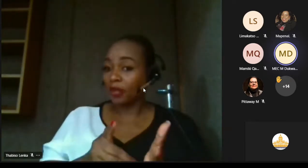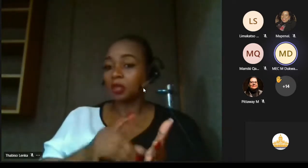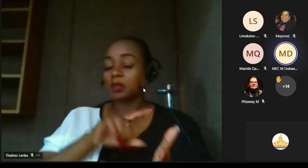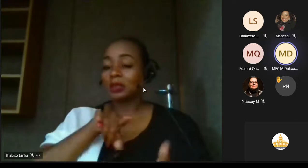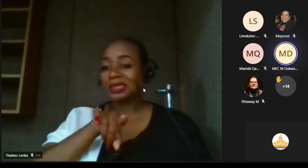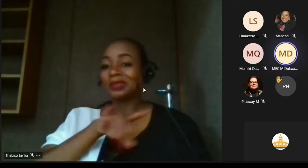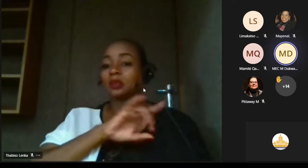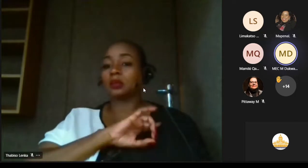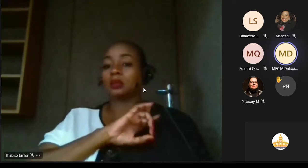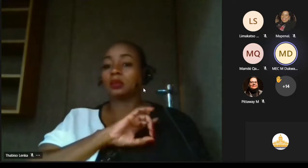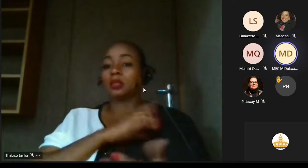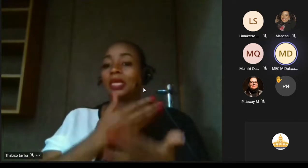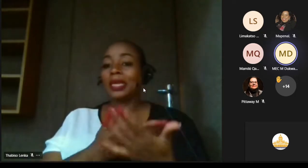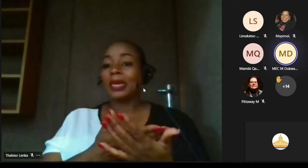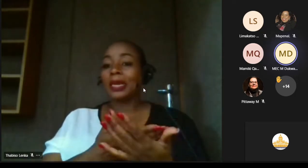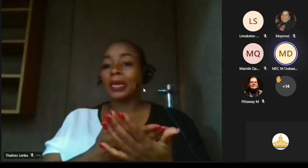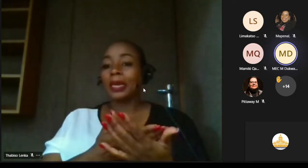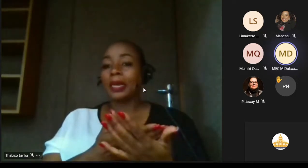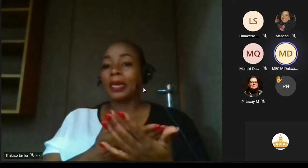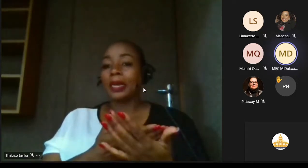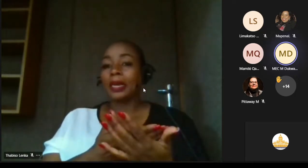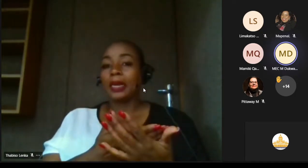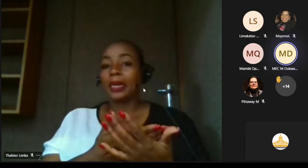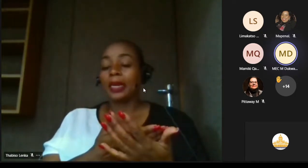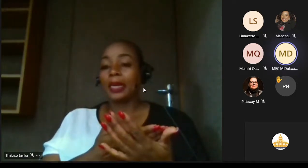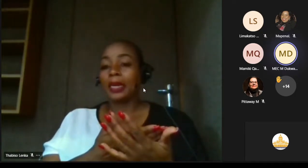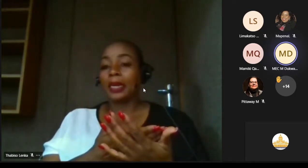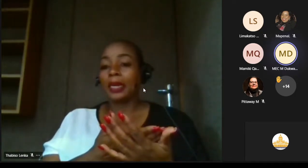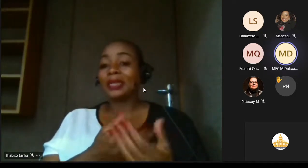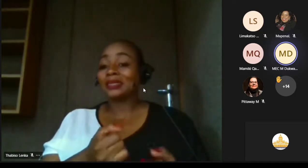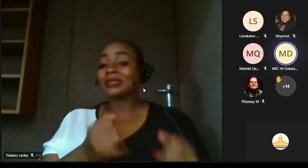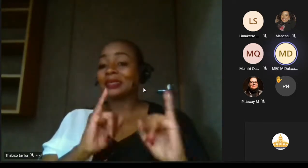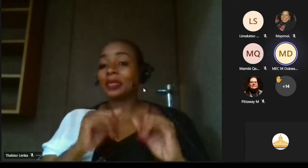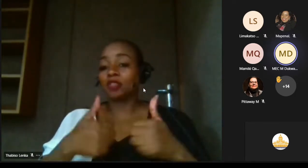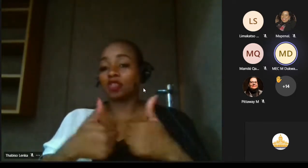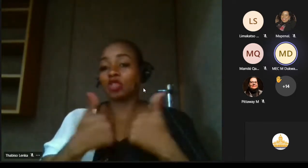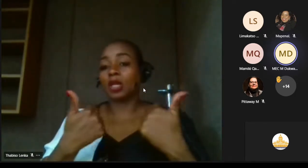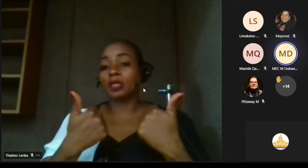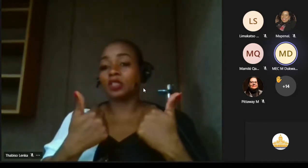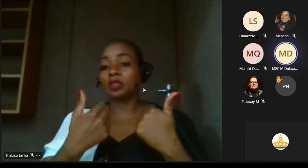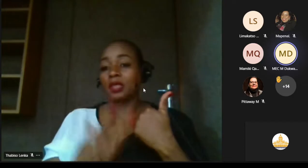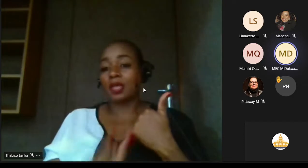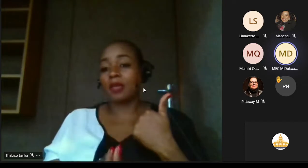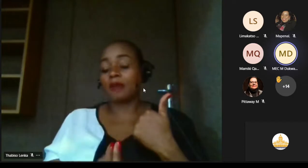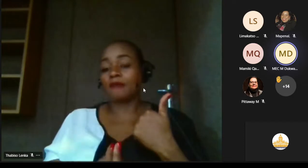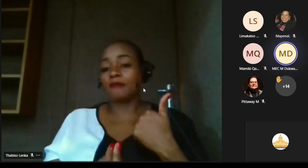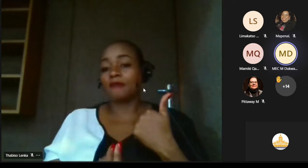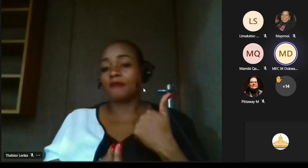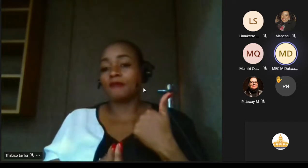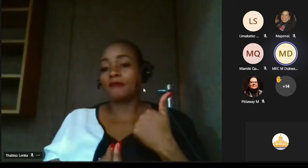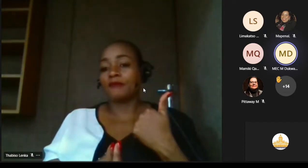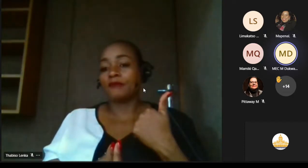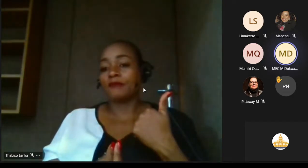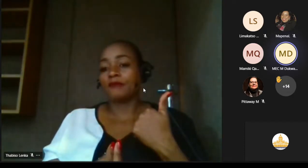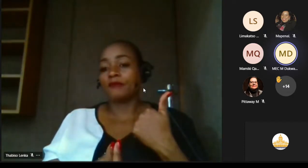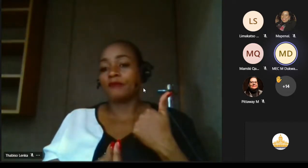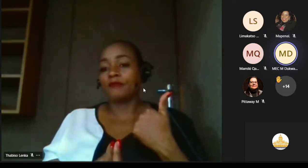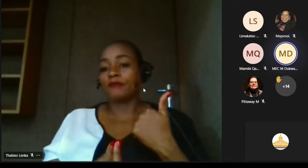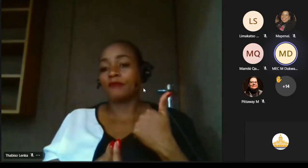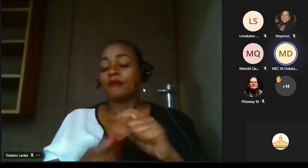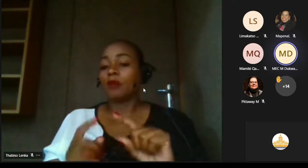are a reflection of serious challenges which are decidedly compounded by